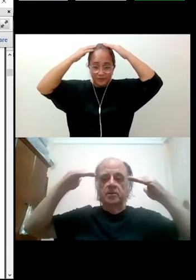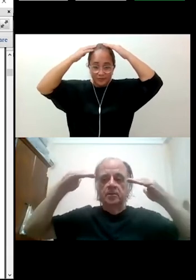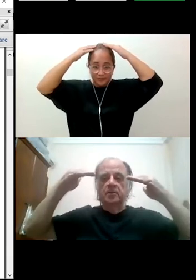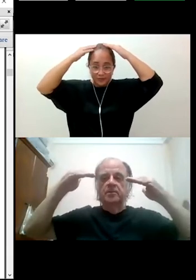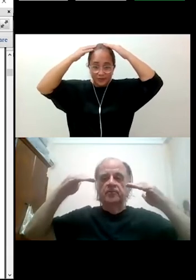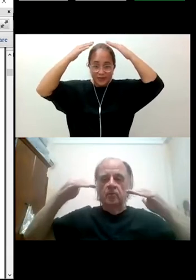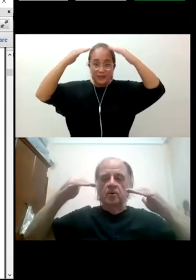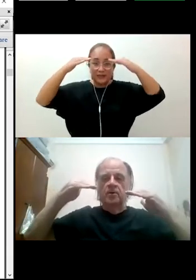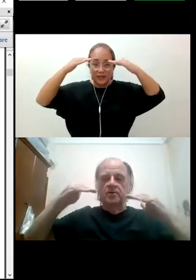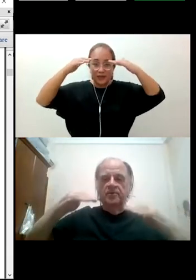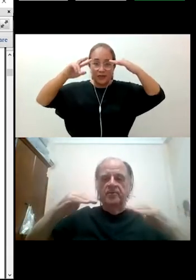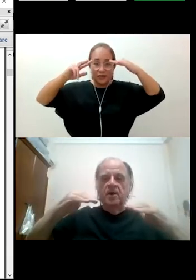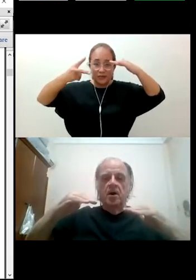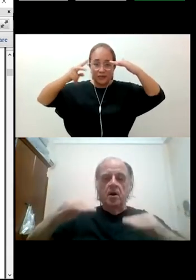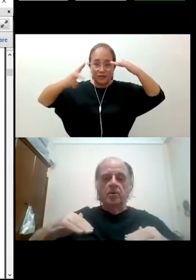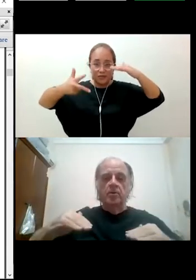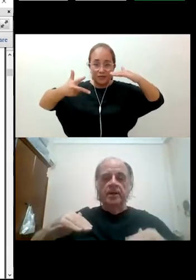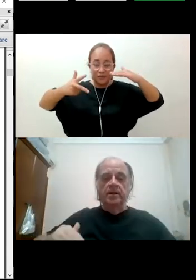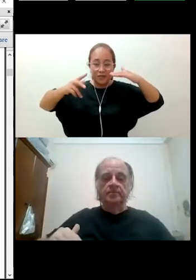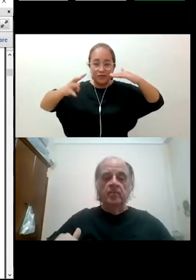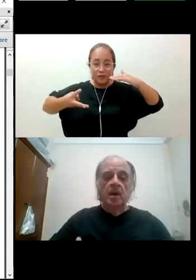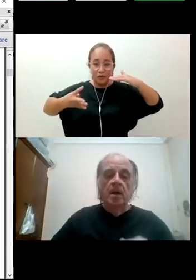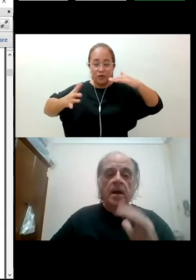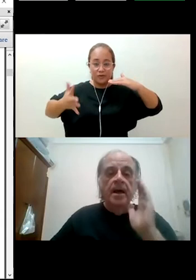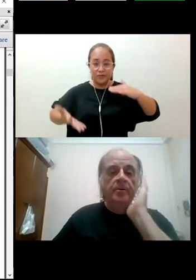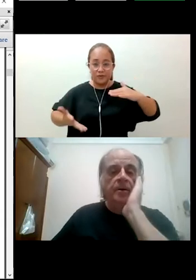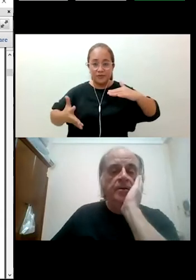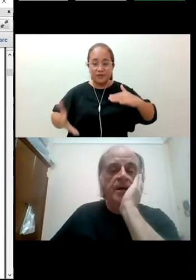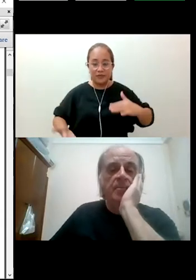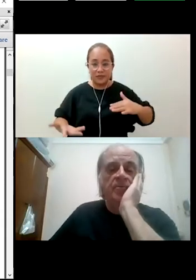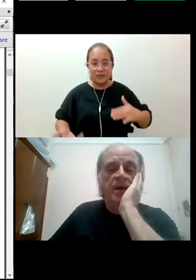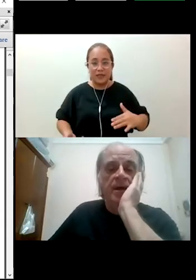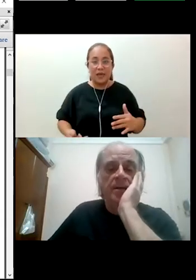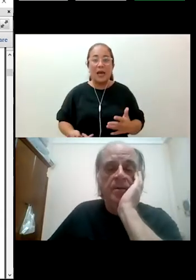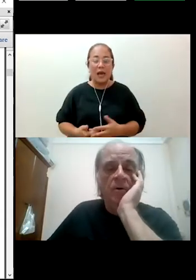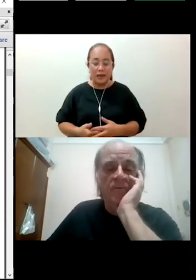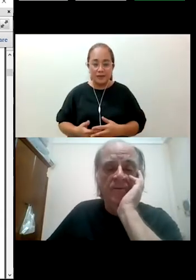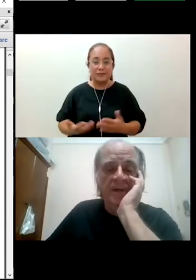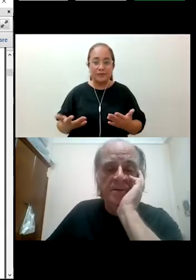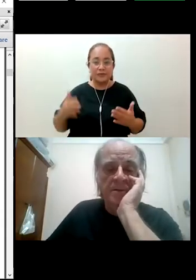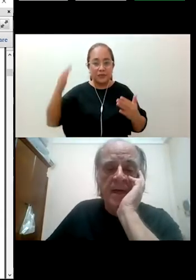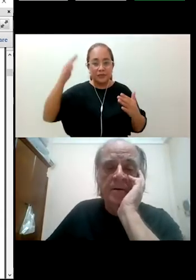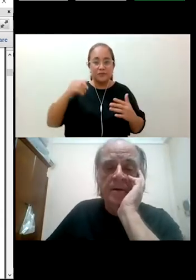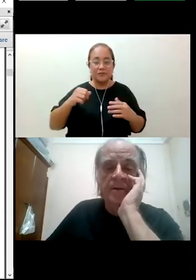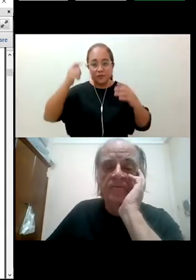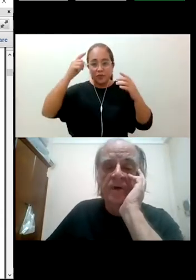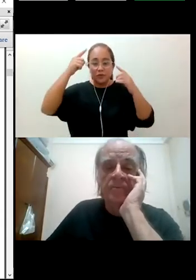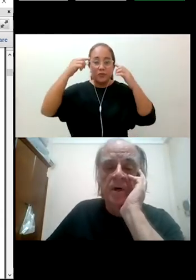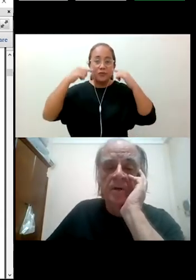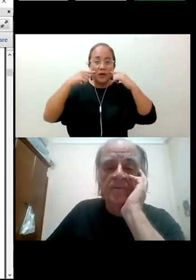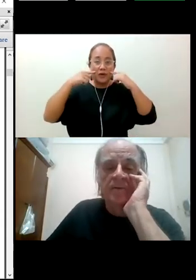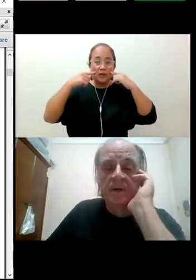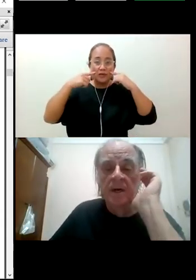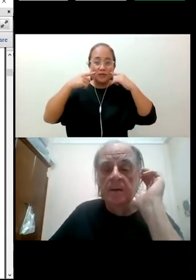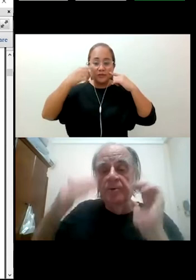second, third, fourth, fifth, all the way down. At or near the top of the head, the whole face, at or near the front